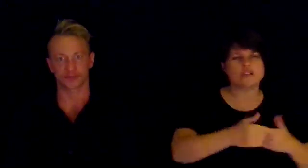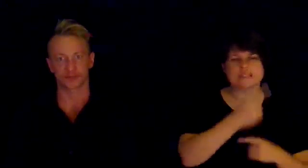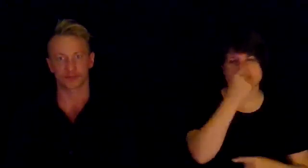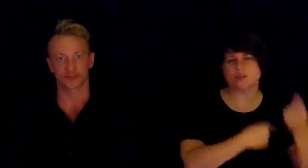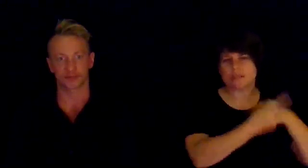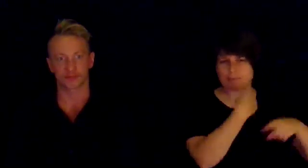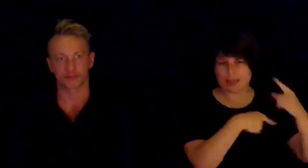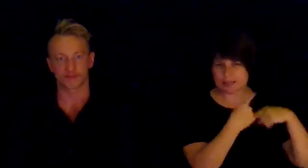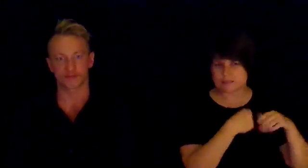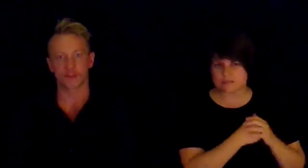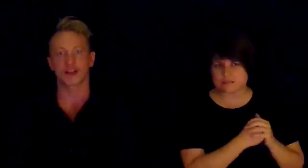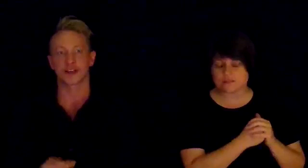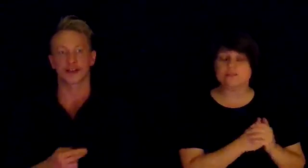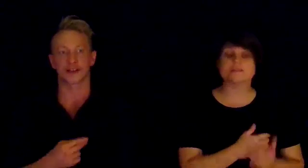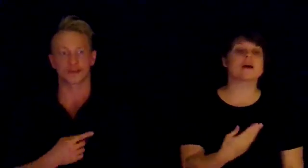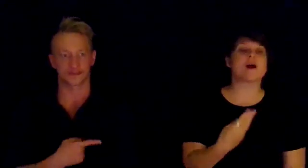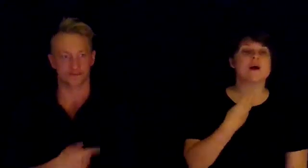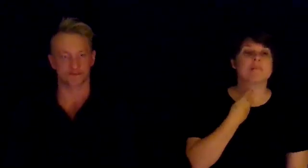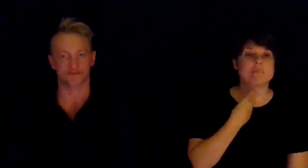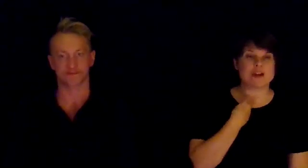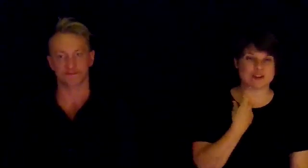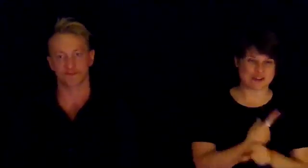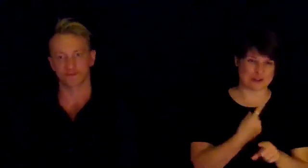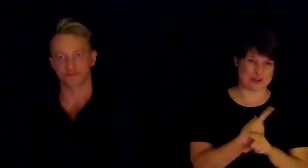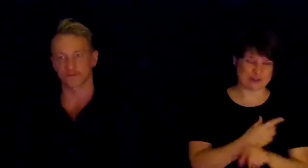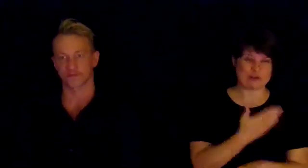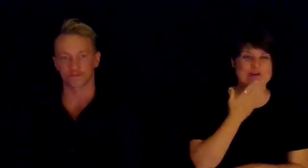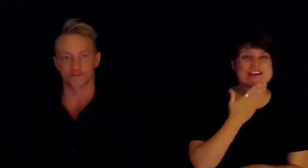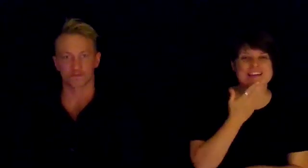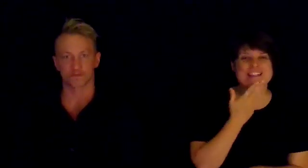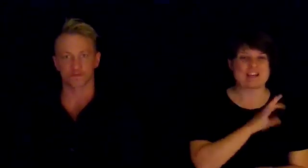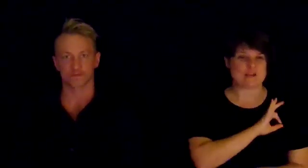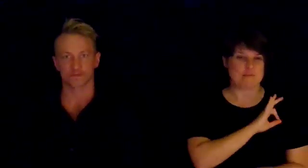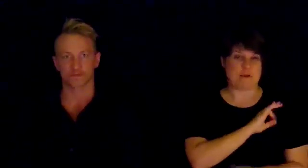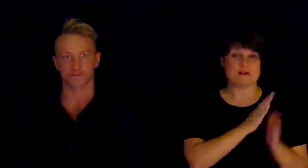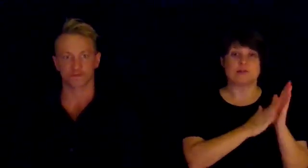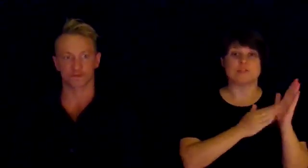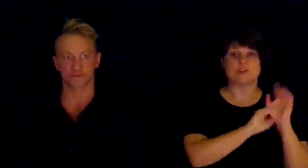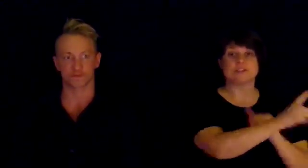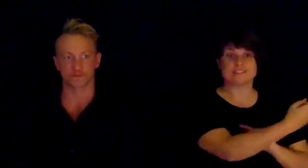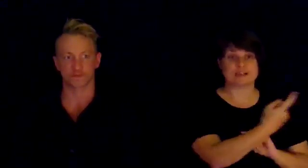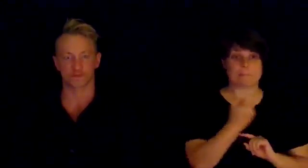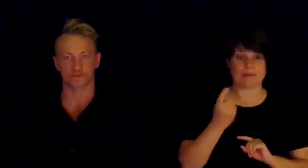It's Meredith. Thanks, Paula. Michelle is just coming around to answer that question.